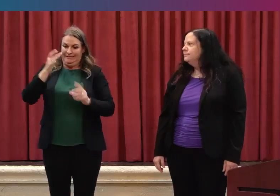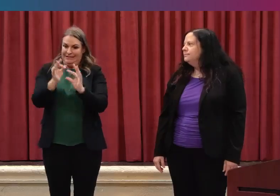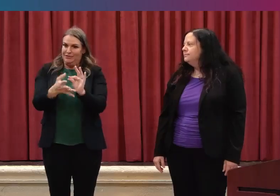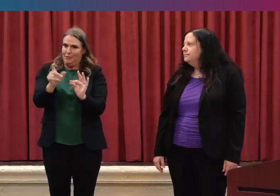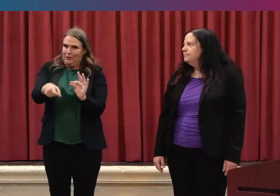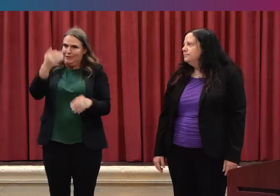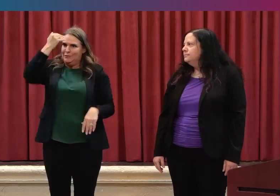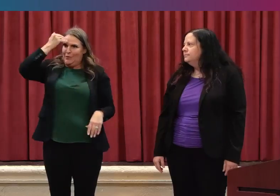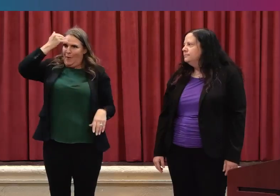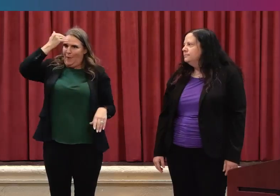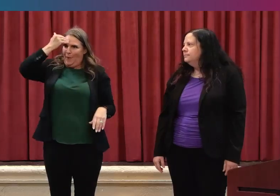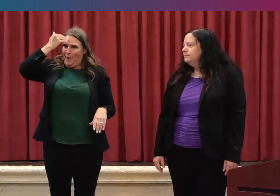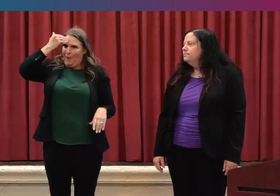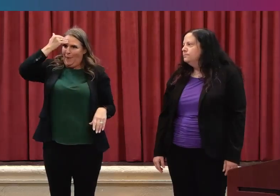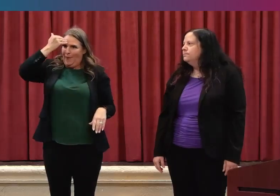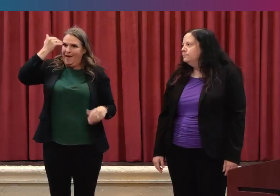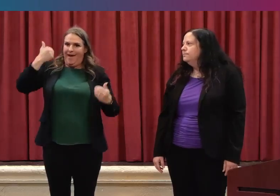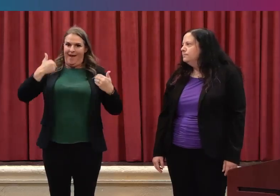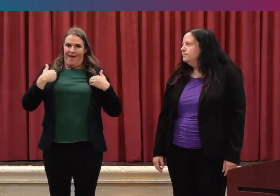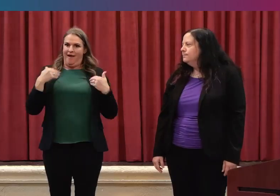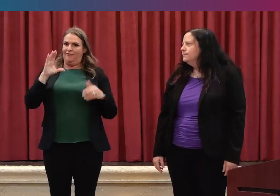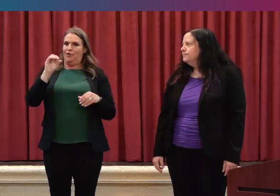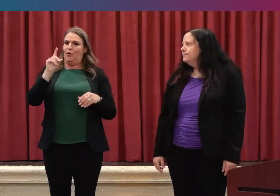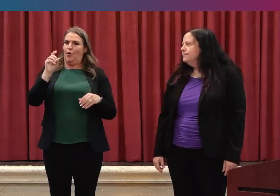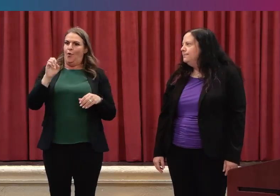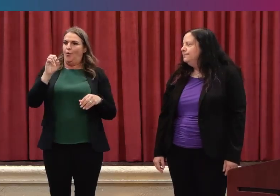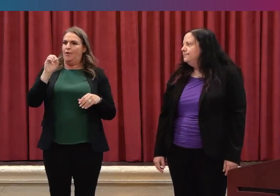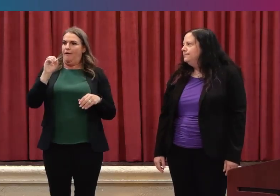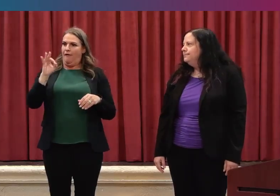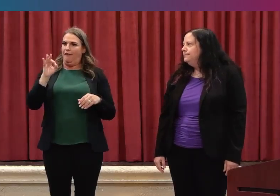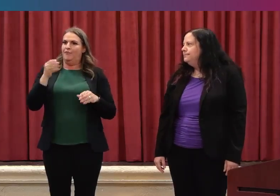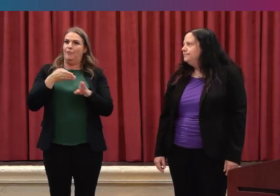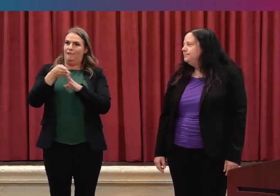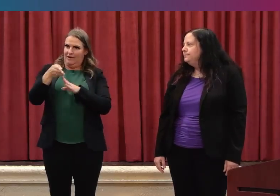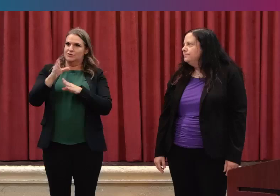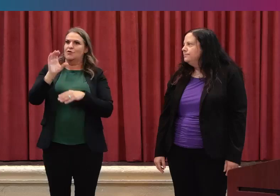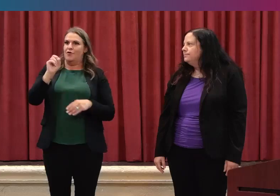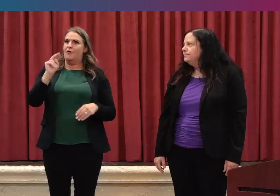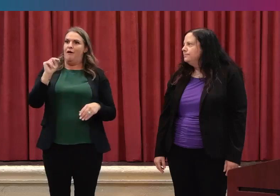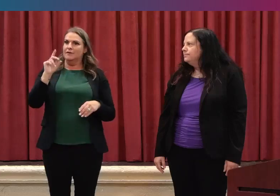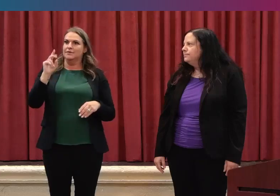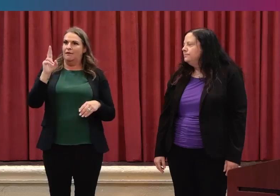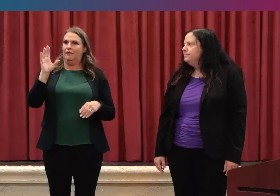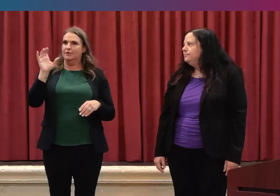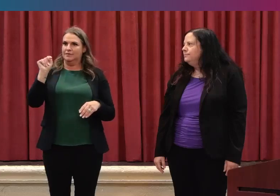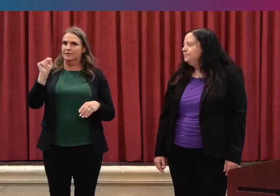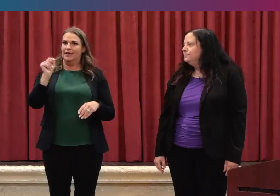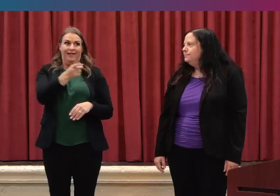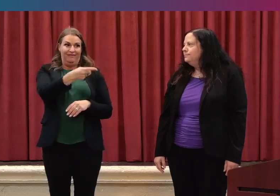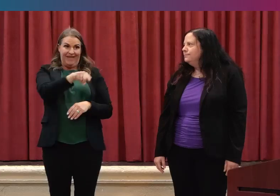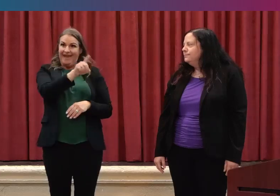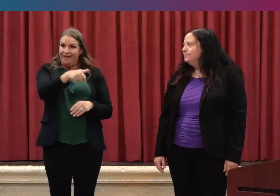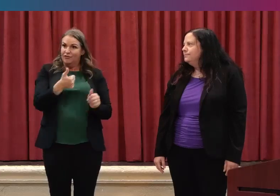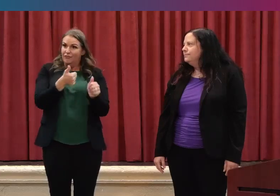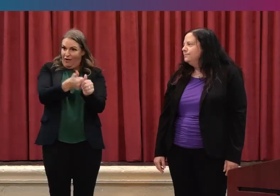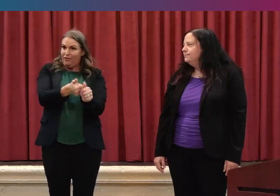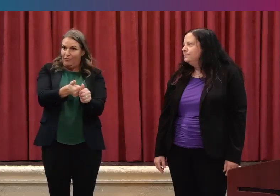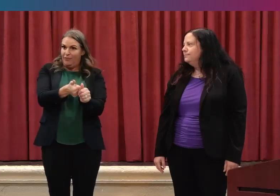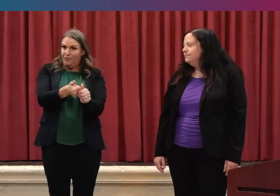the interpreter. That is all information that is going to benefit the interpreter in that one assignment.